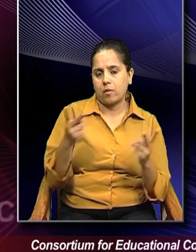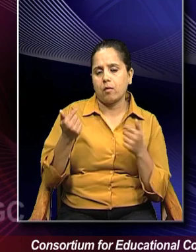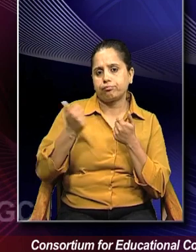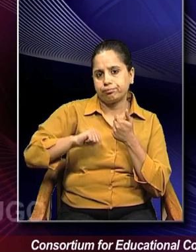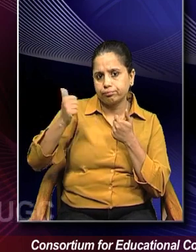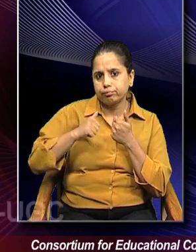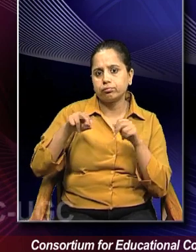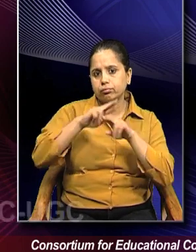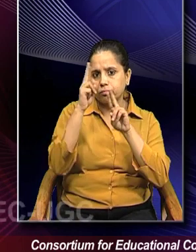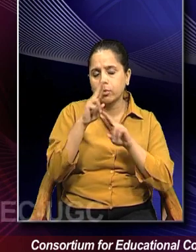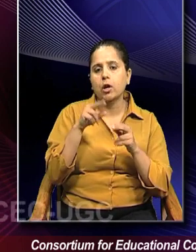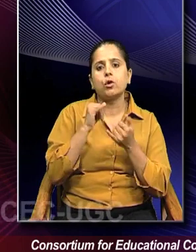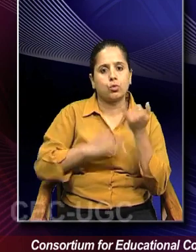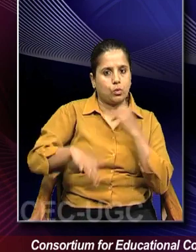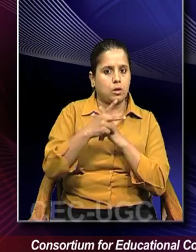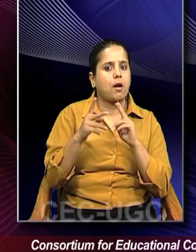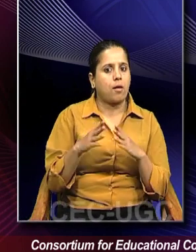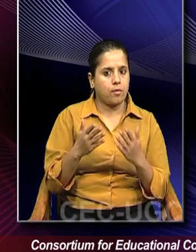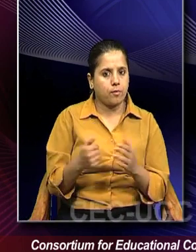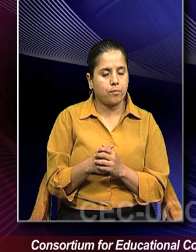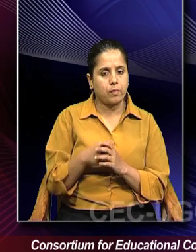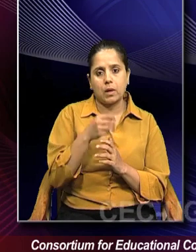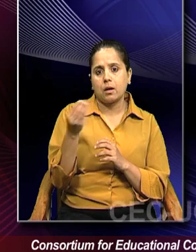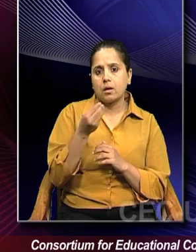critiques of international society. These are